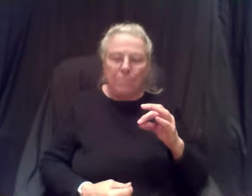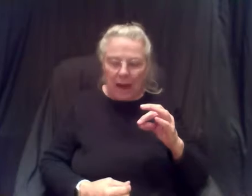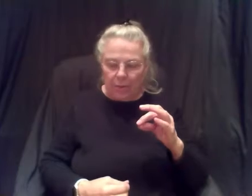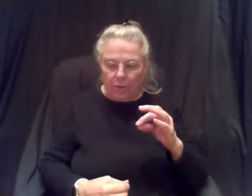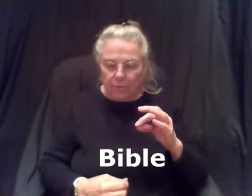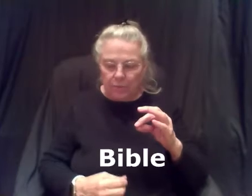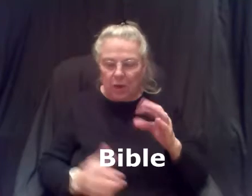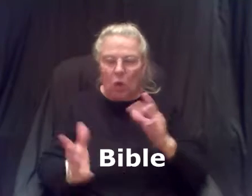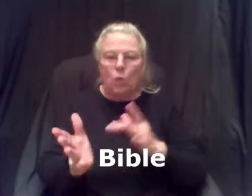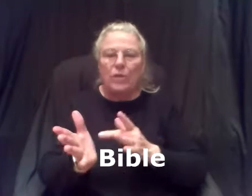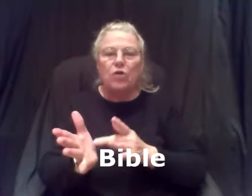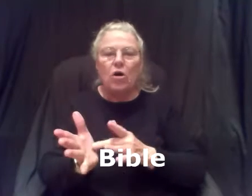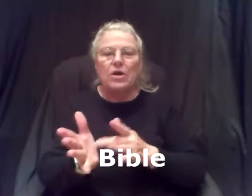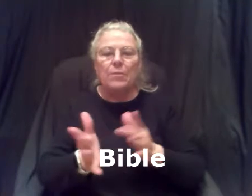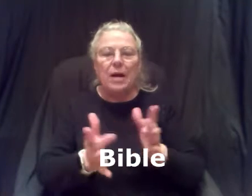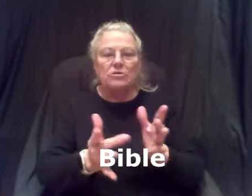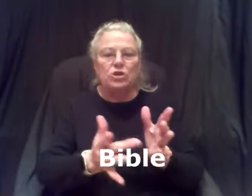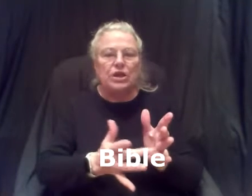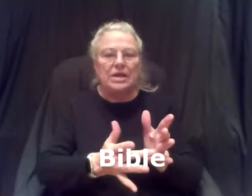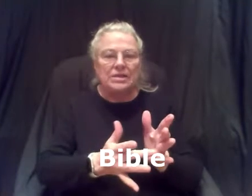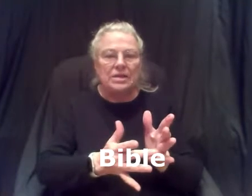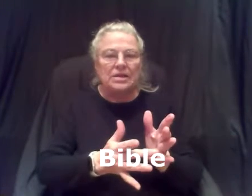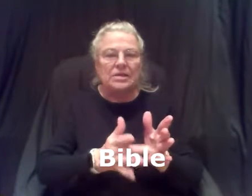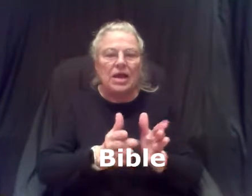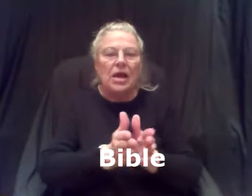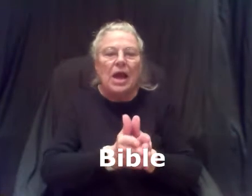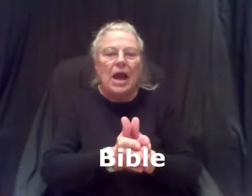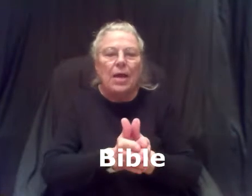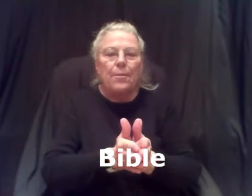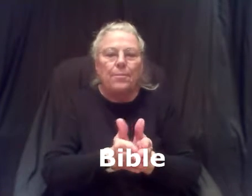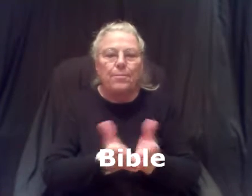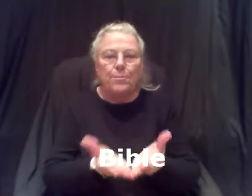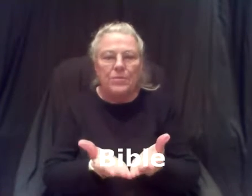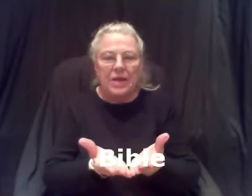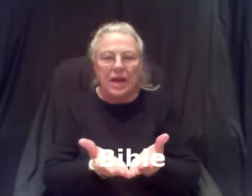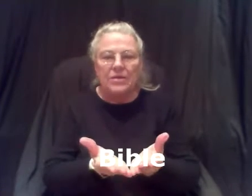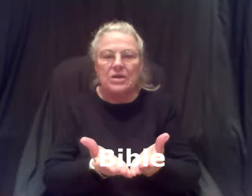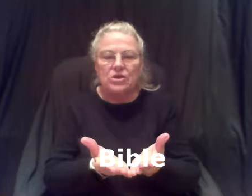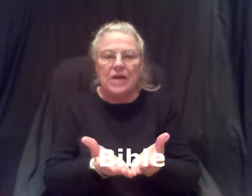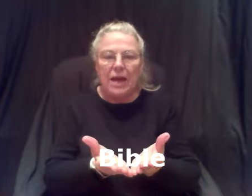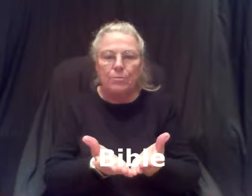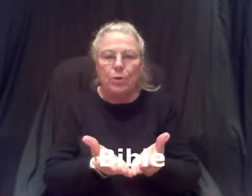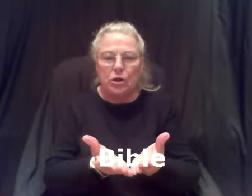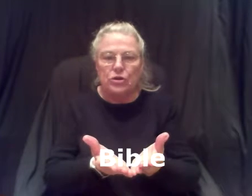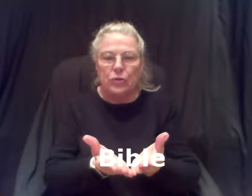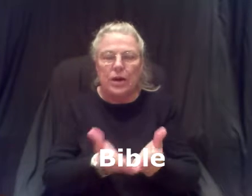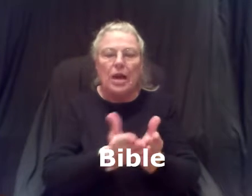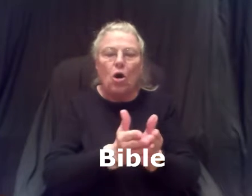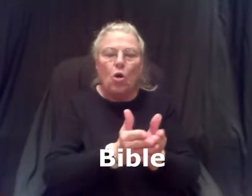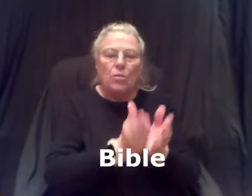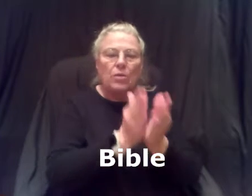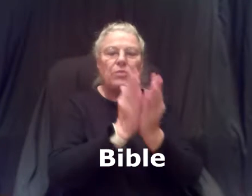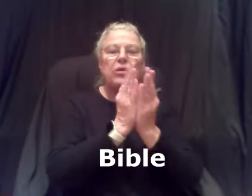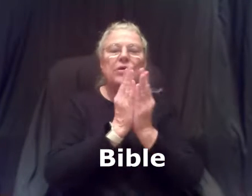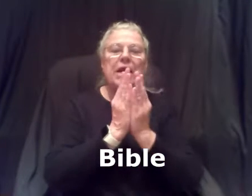Bible, we've talked about Jesus, and then just add book to it. They're